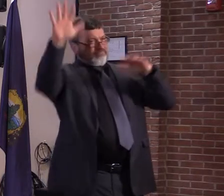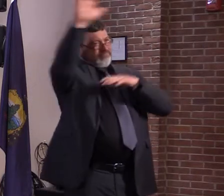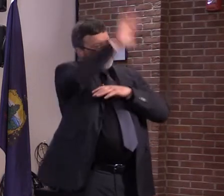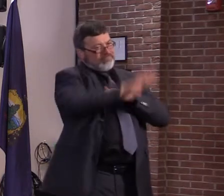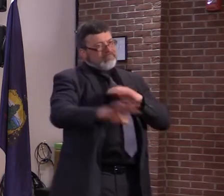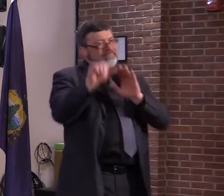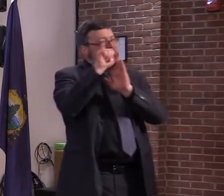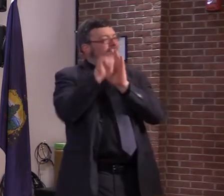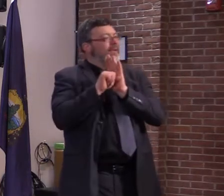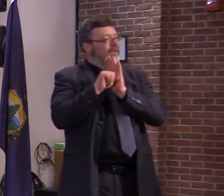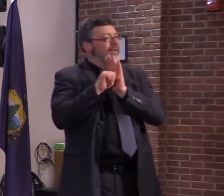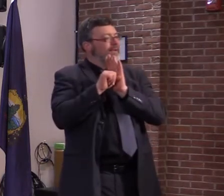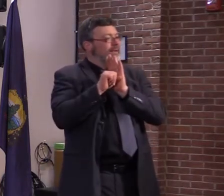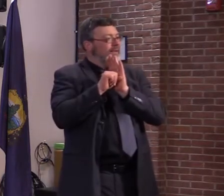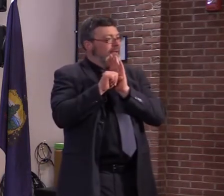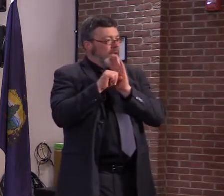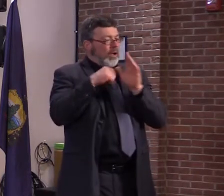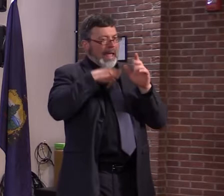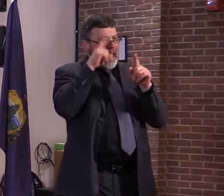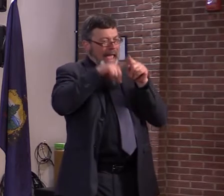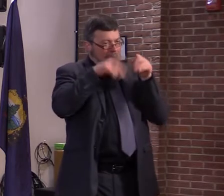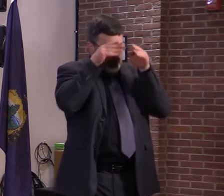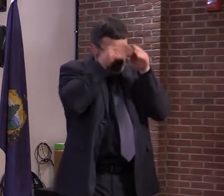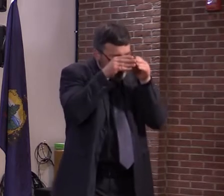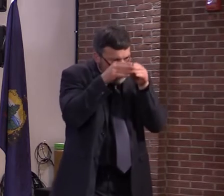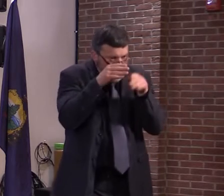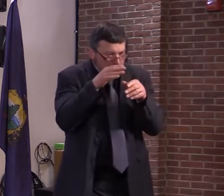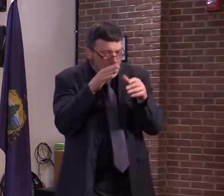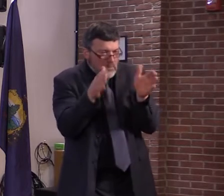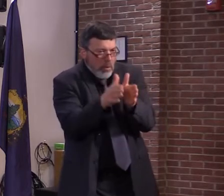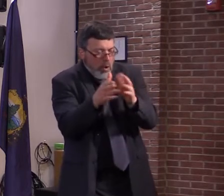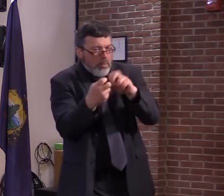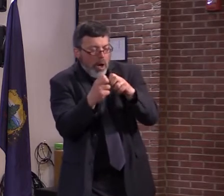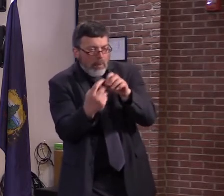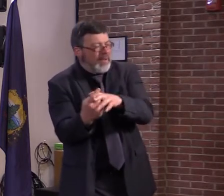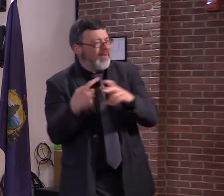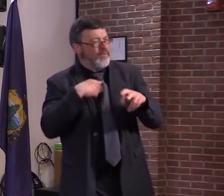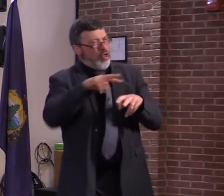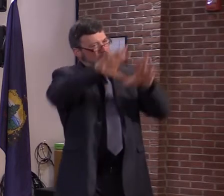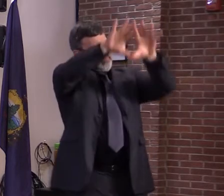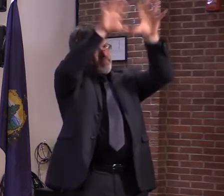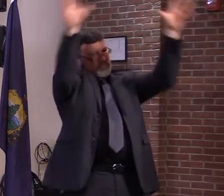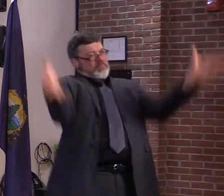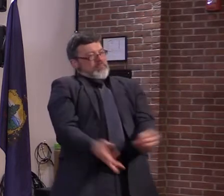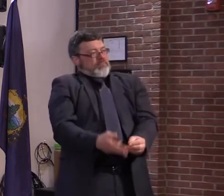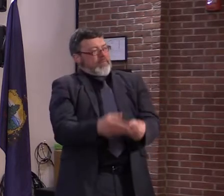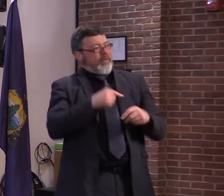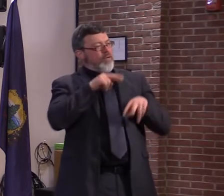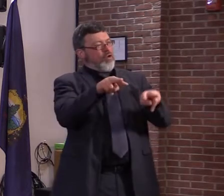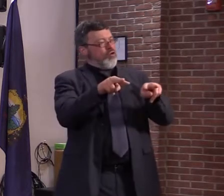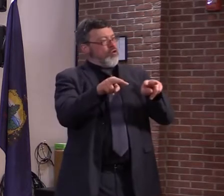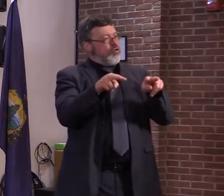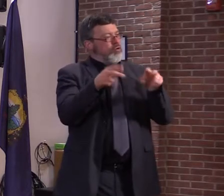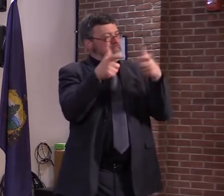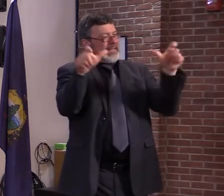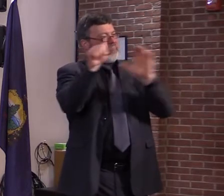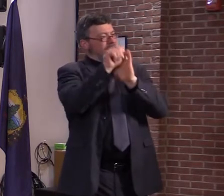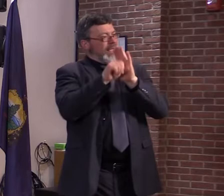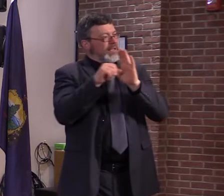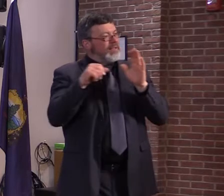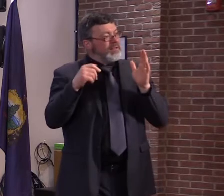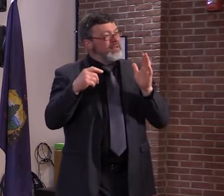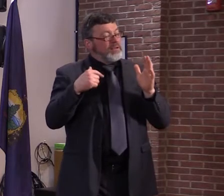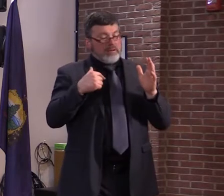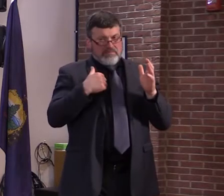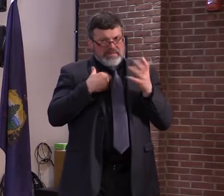have so much money coming into the state. I mean, there is a feeding frenzy, and I think you talk to some legislators that, especially